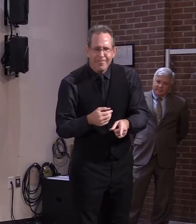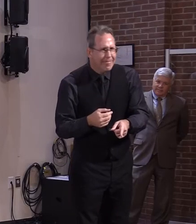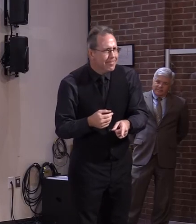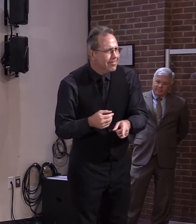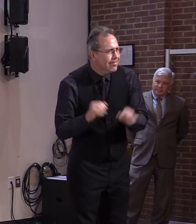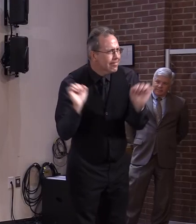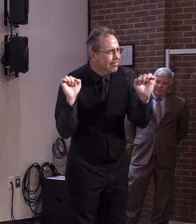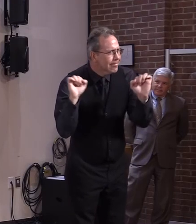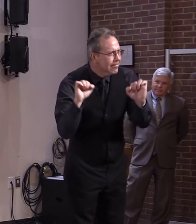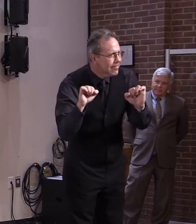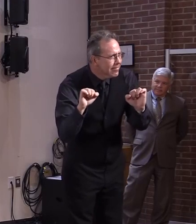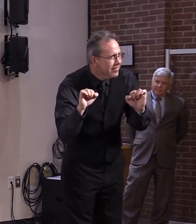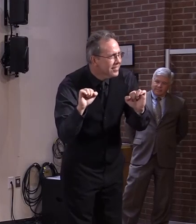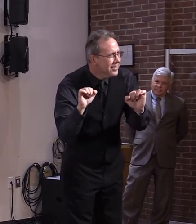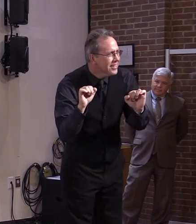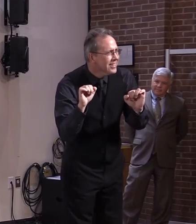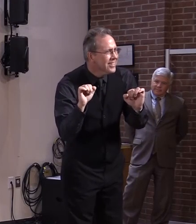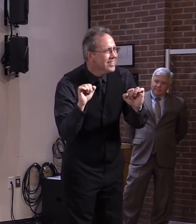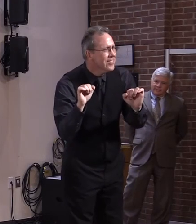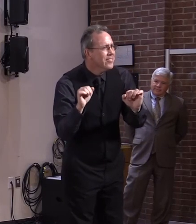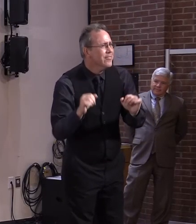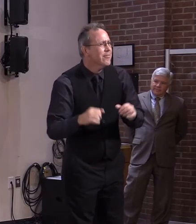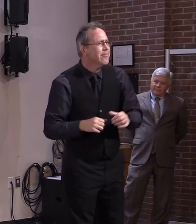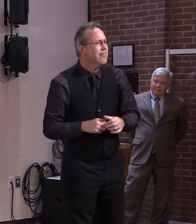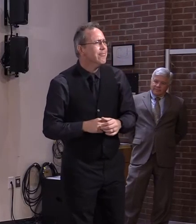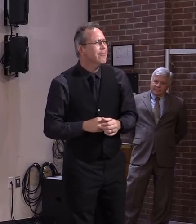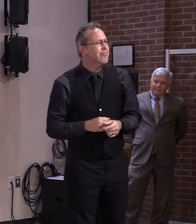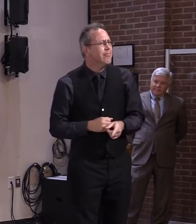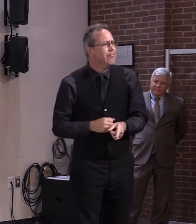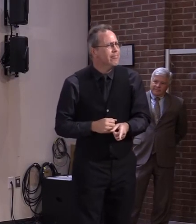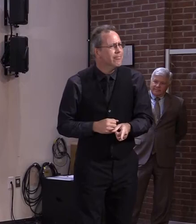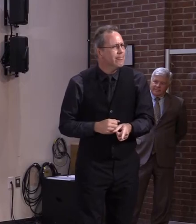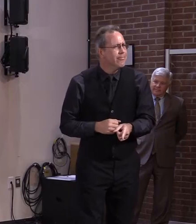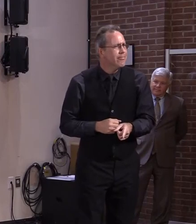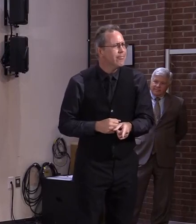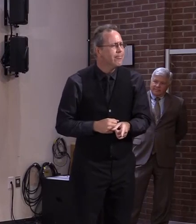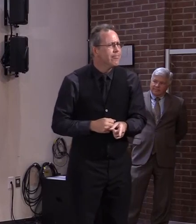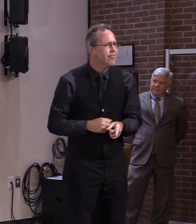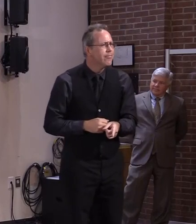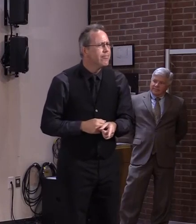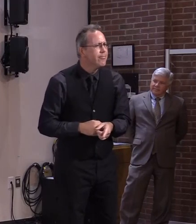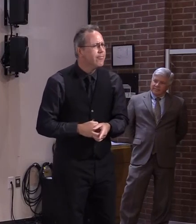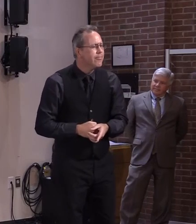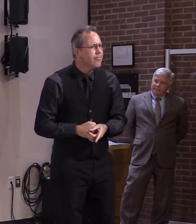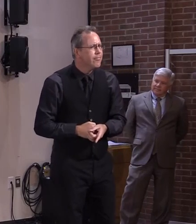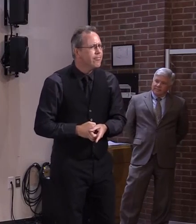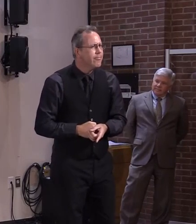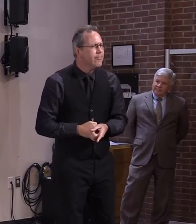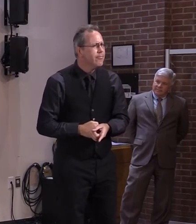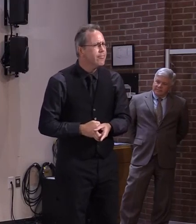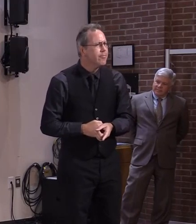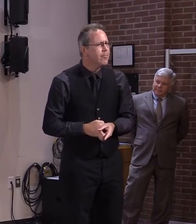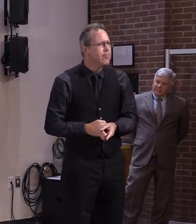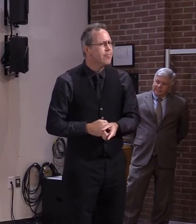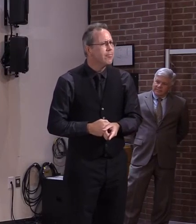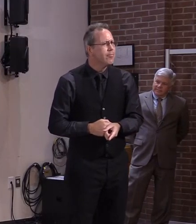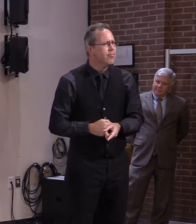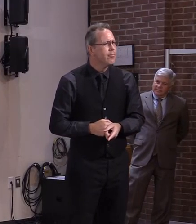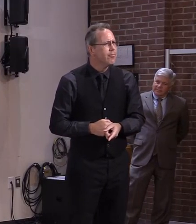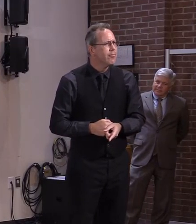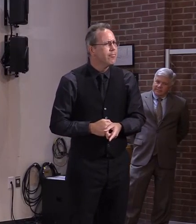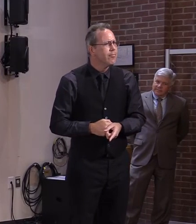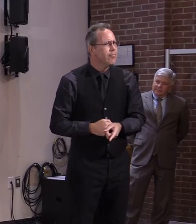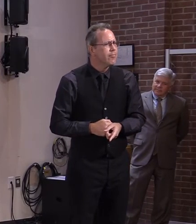Governor, the boilerplate on the PCR diagnostic test says that it's only suitable for the, quote, 2019